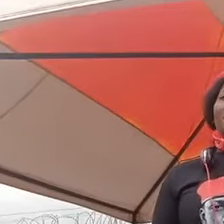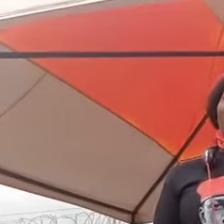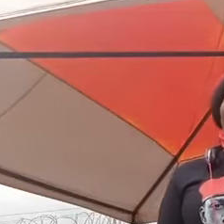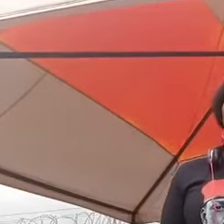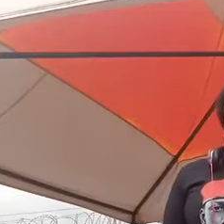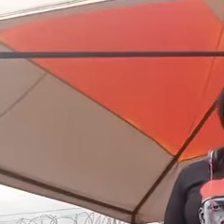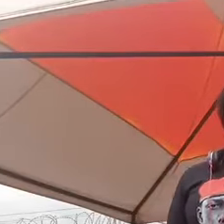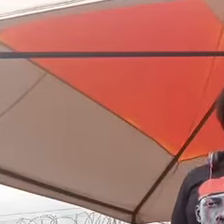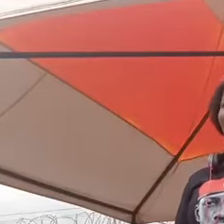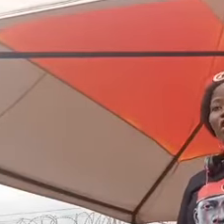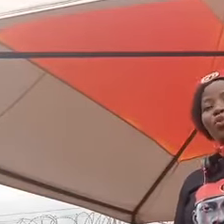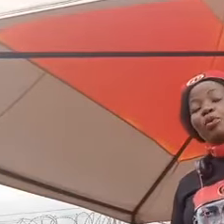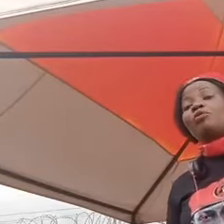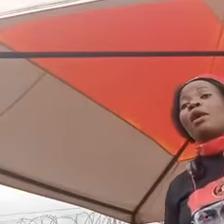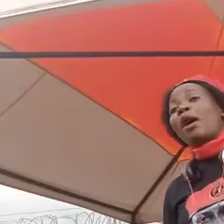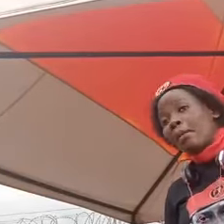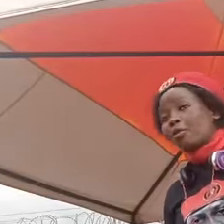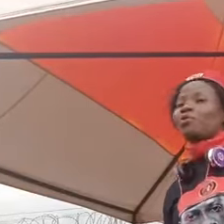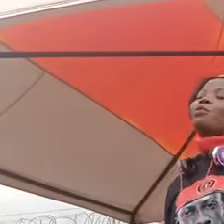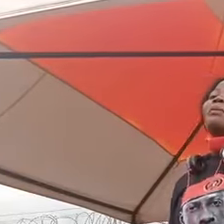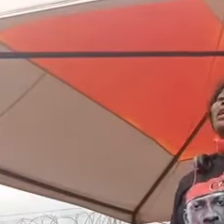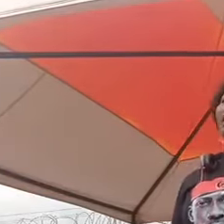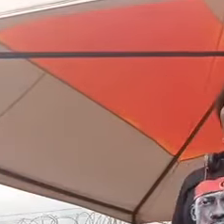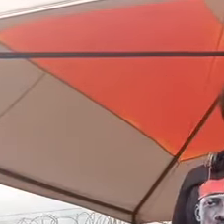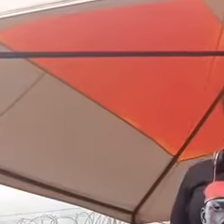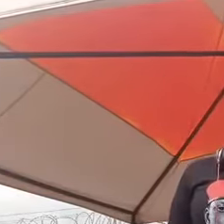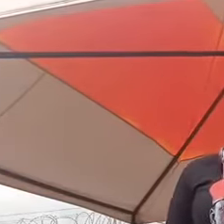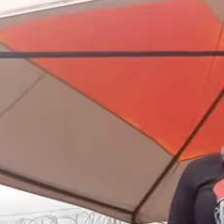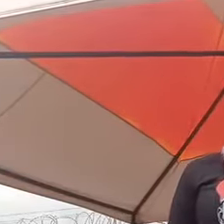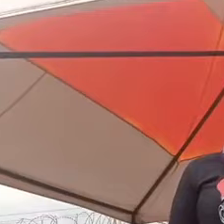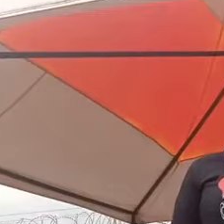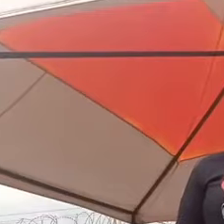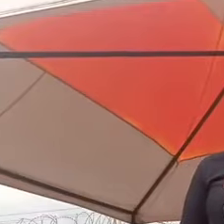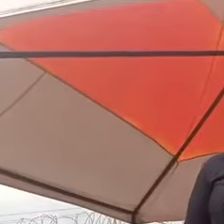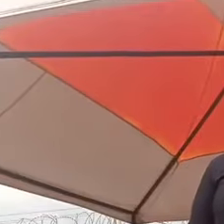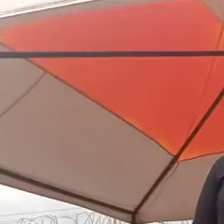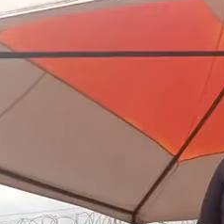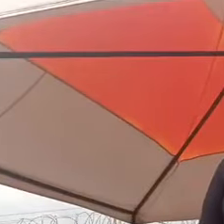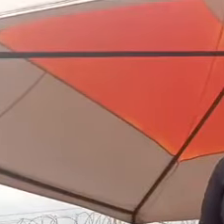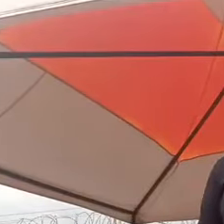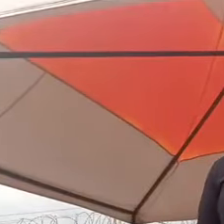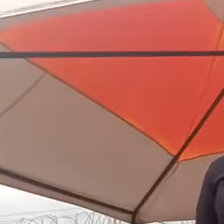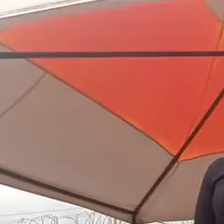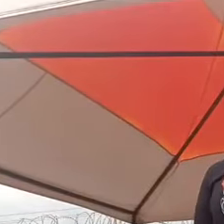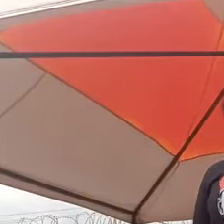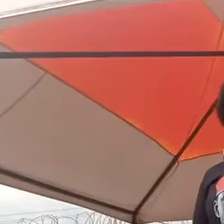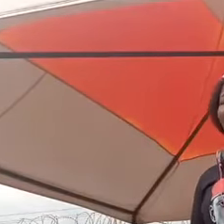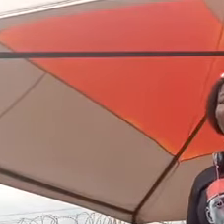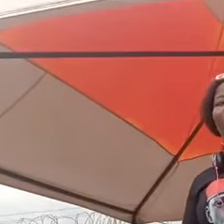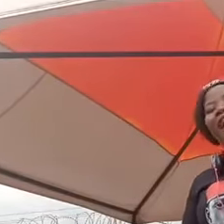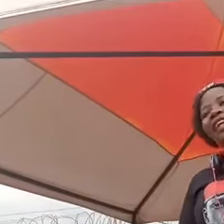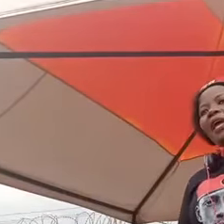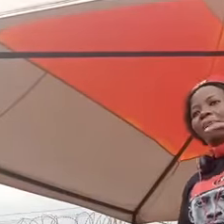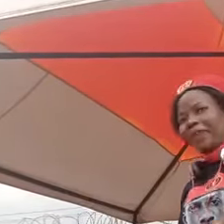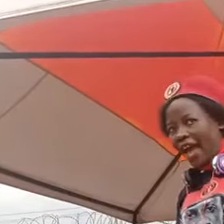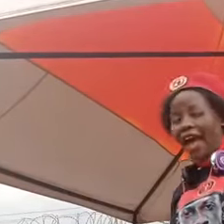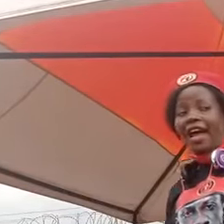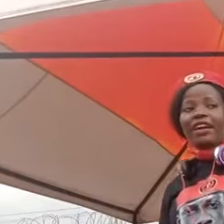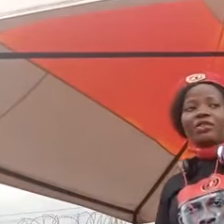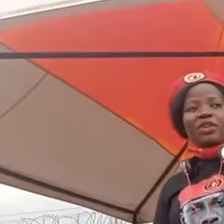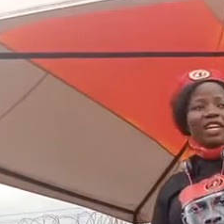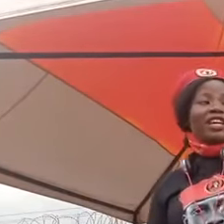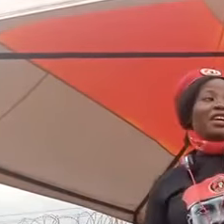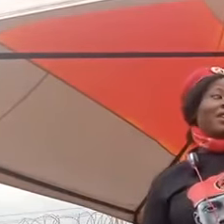bonna bonna bonna bali ku NUP mubawa amakulu kuba bayina amakulu baze kununula nsi yaffe Uganda twetegekere Uganda empya